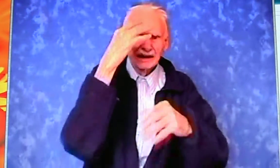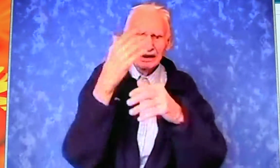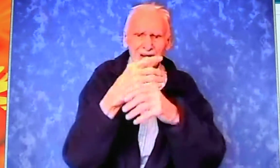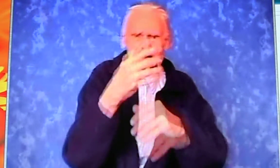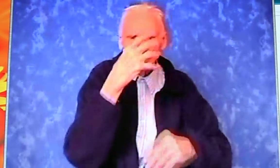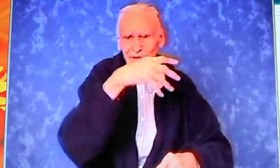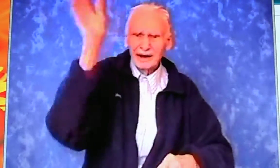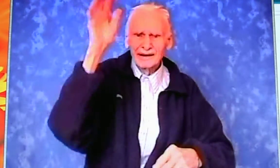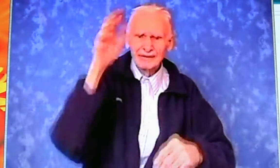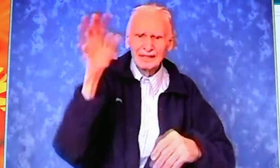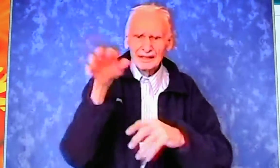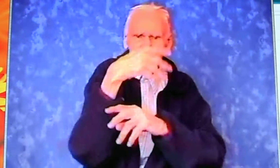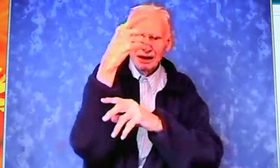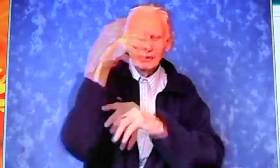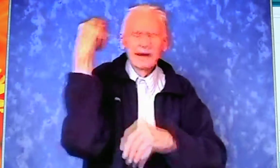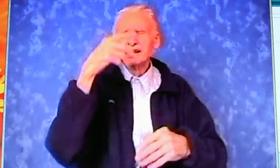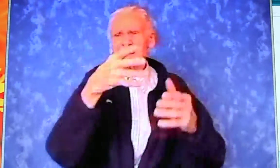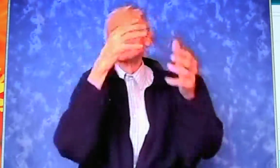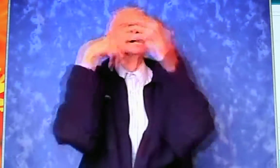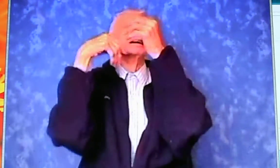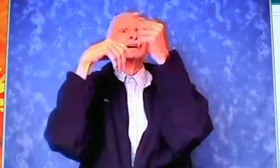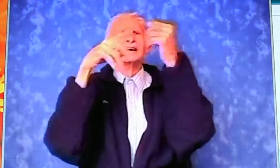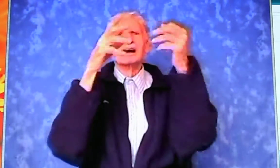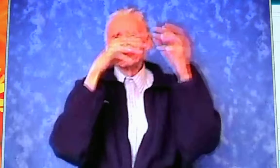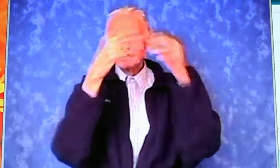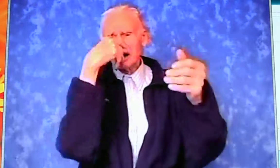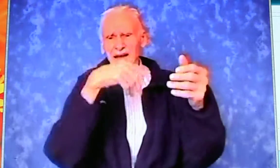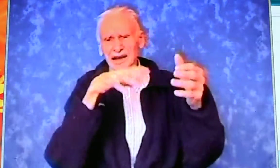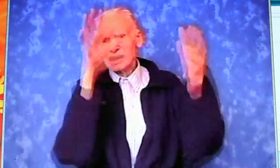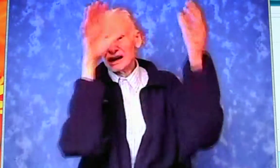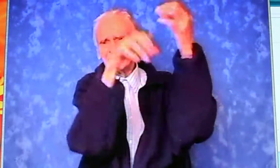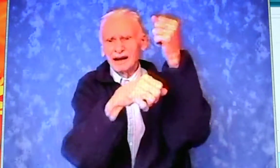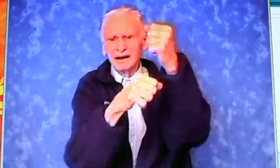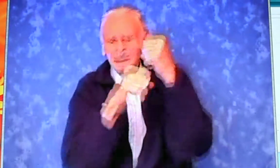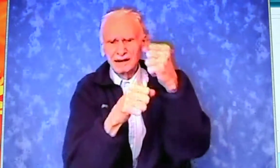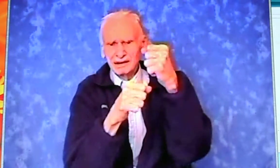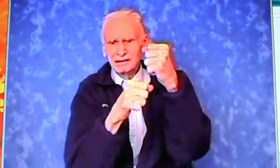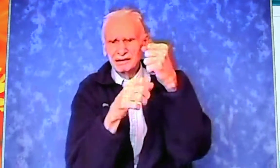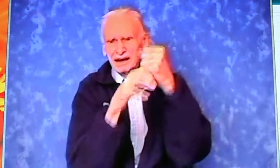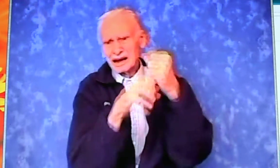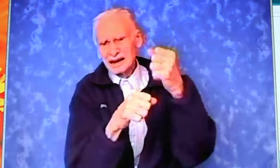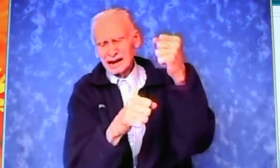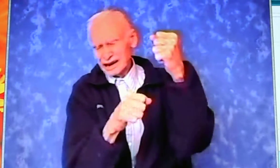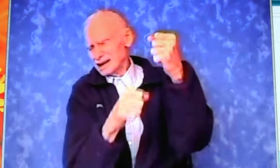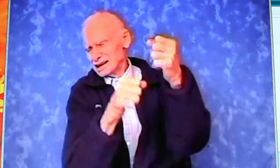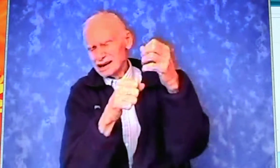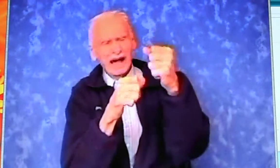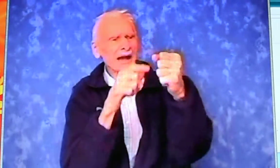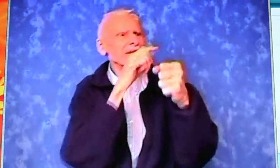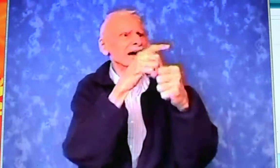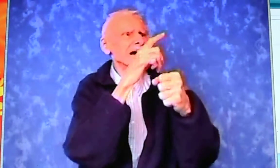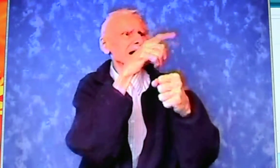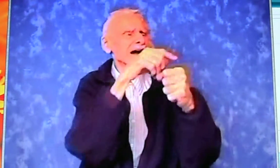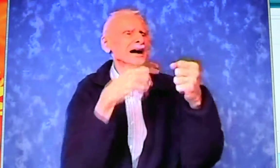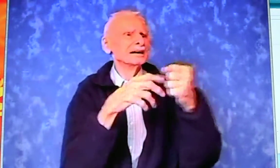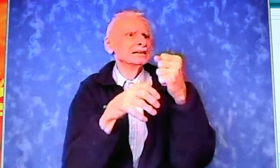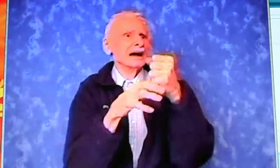And it was a hot day, so there were a lot of flies bothering the cows, though the cows were attempting to shoo away the flies with their